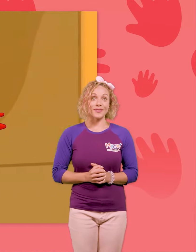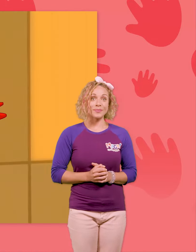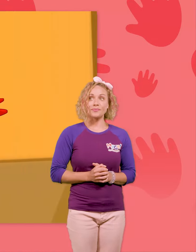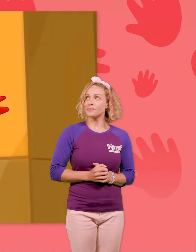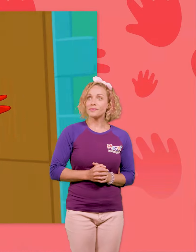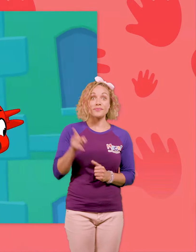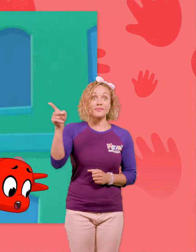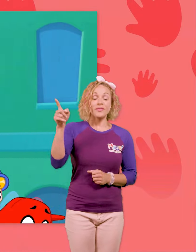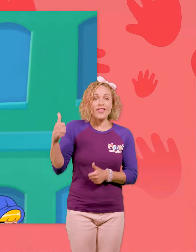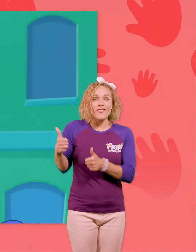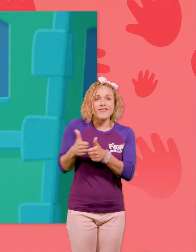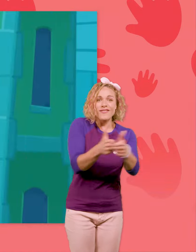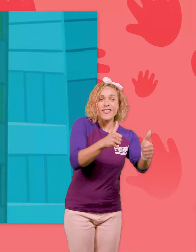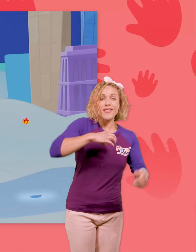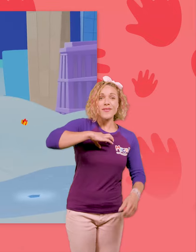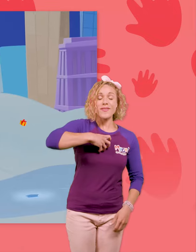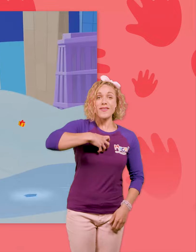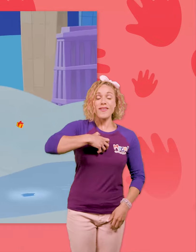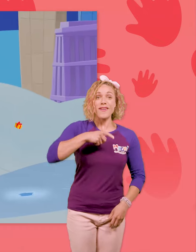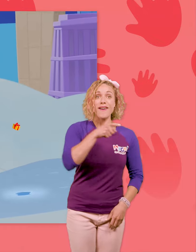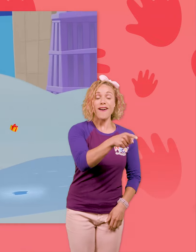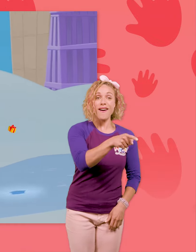Go after it, Morphle.